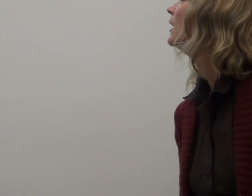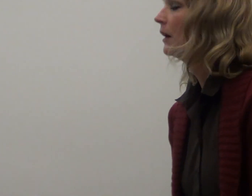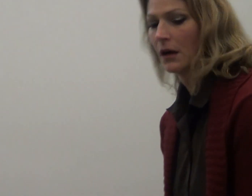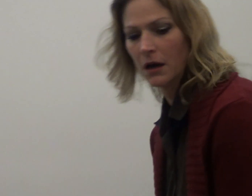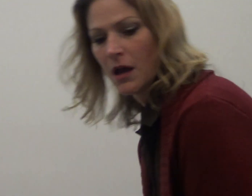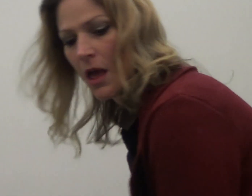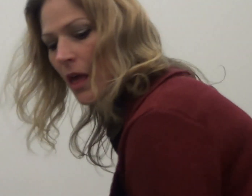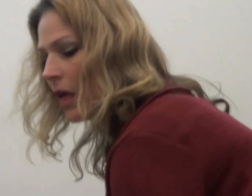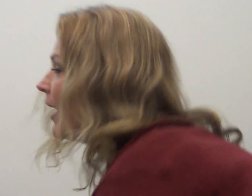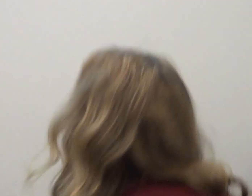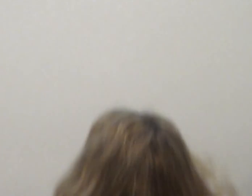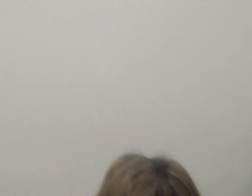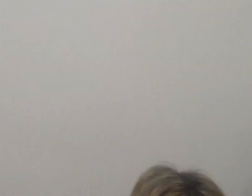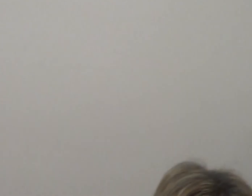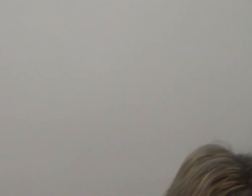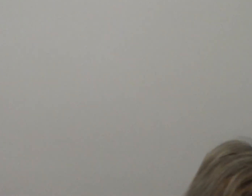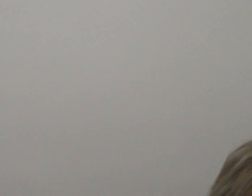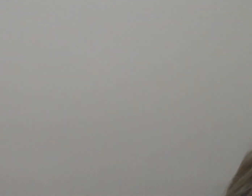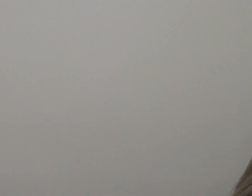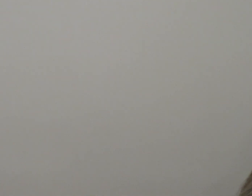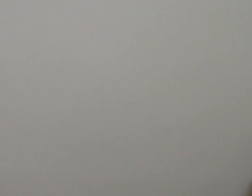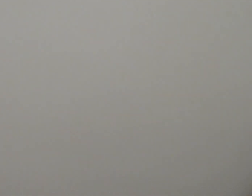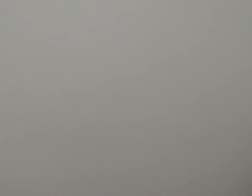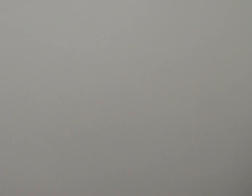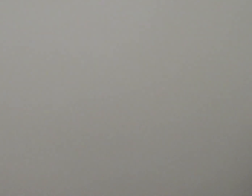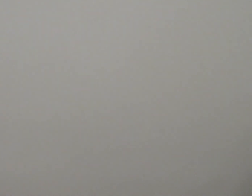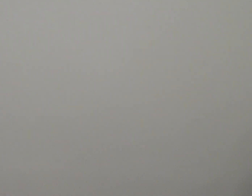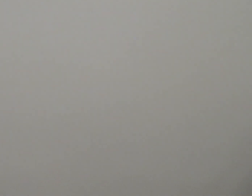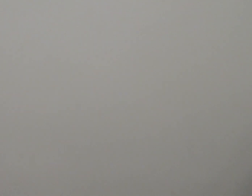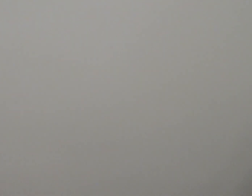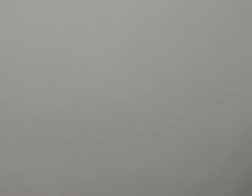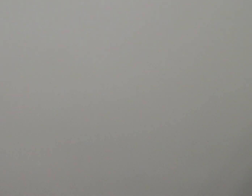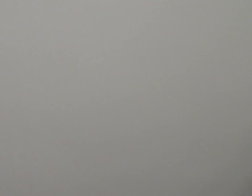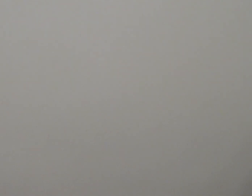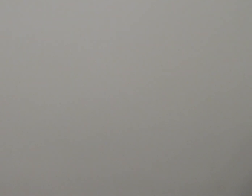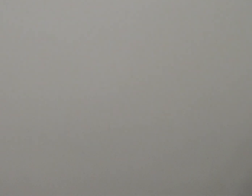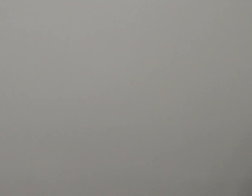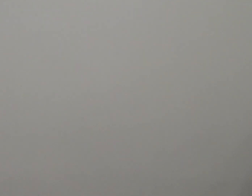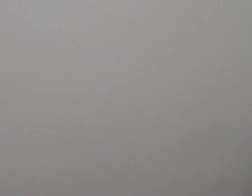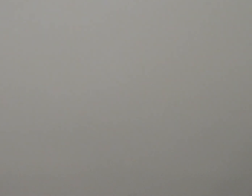Hi, I'm Ann.